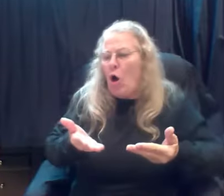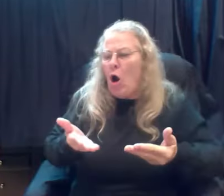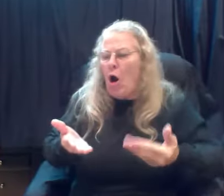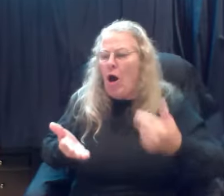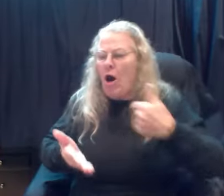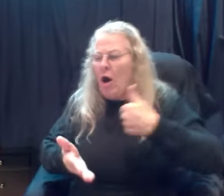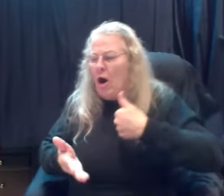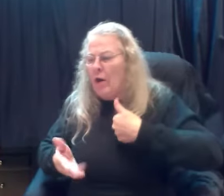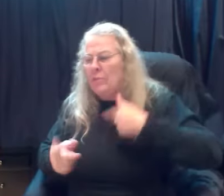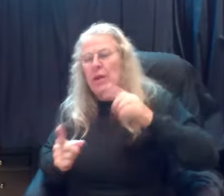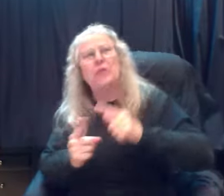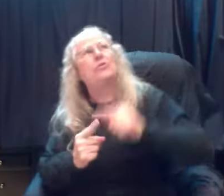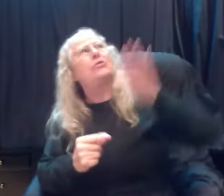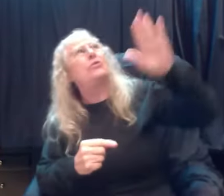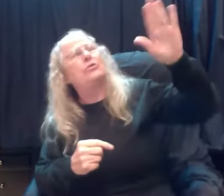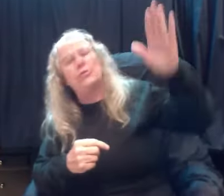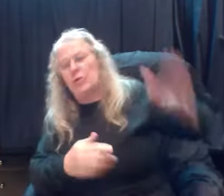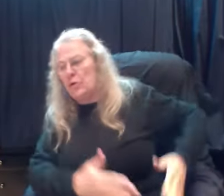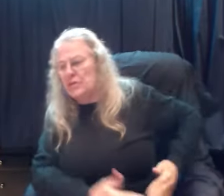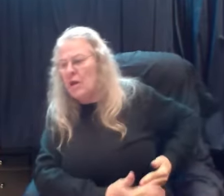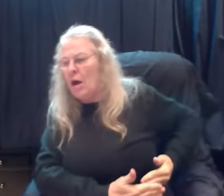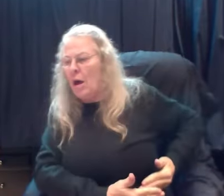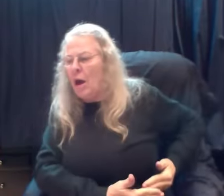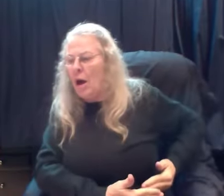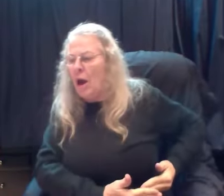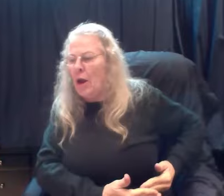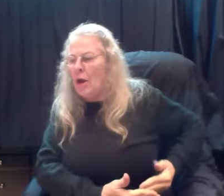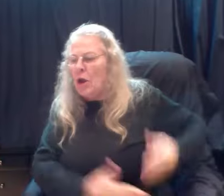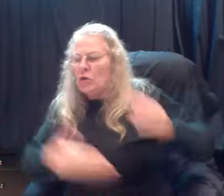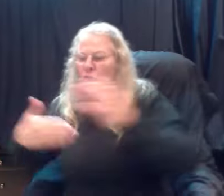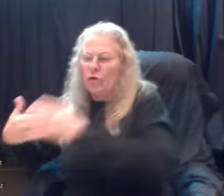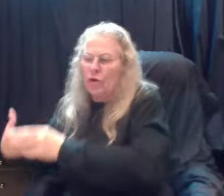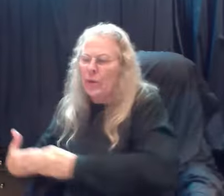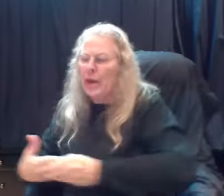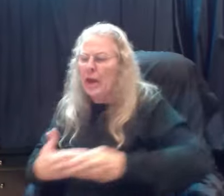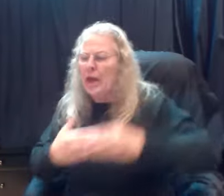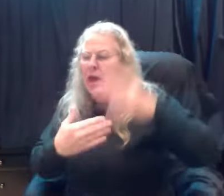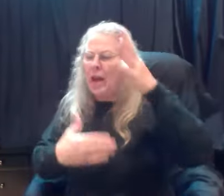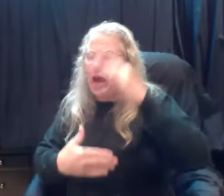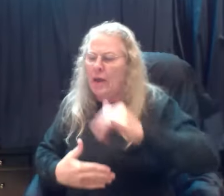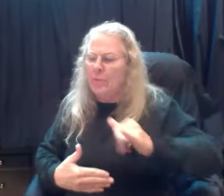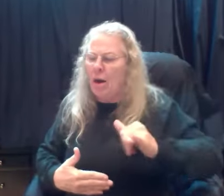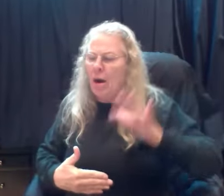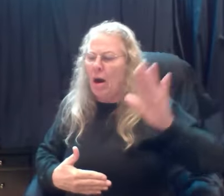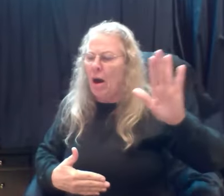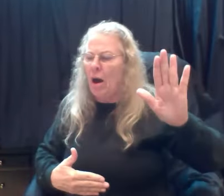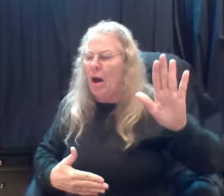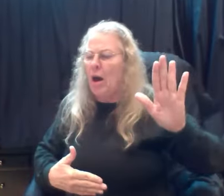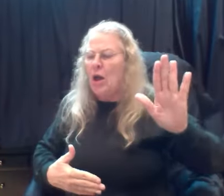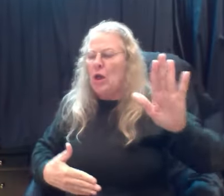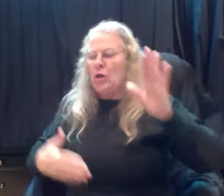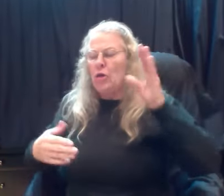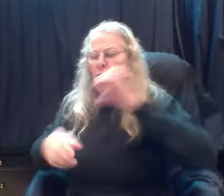me to your side. To be led by your